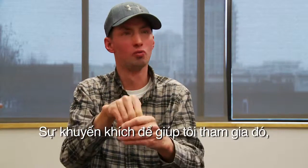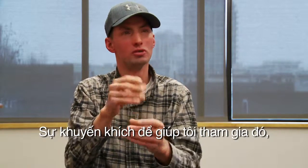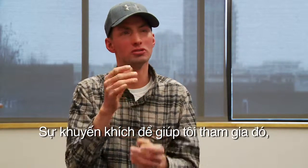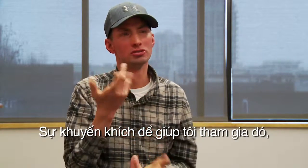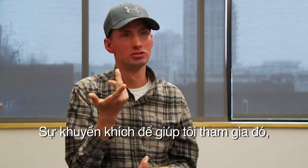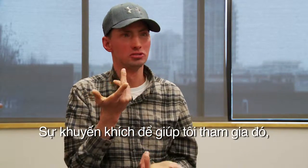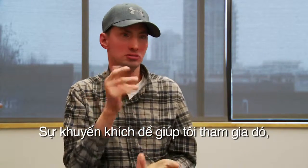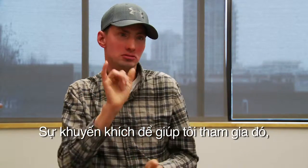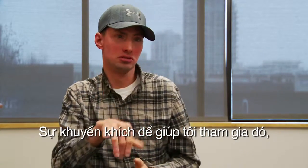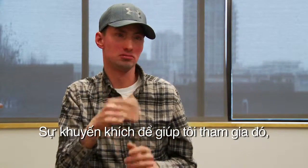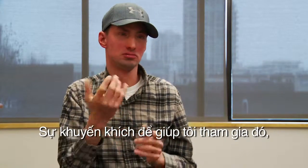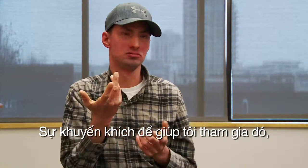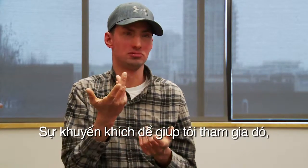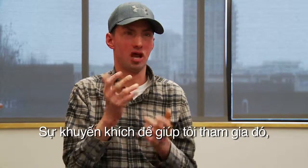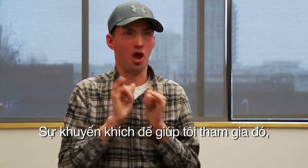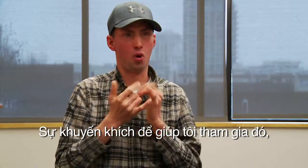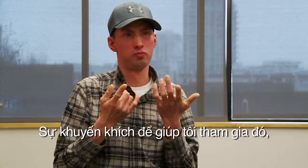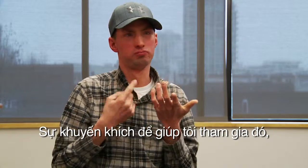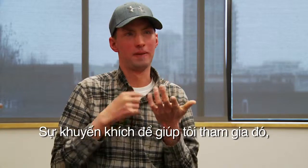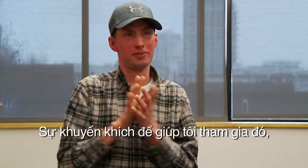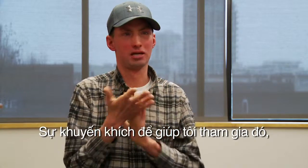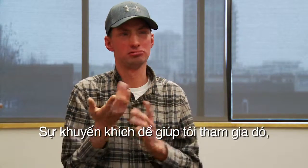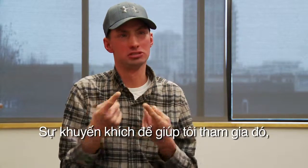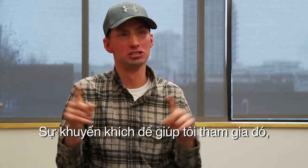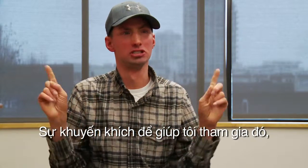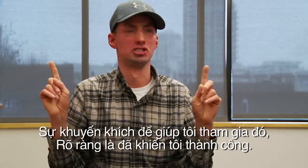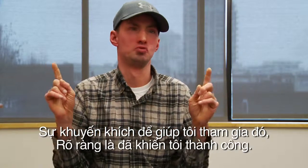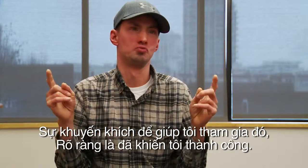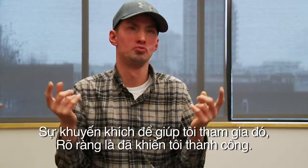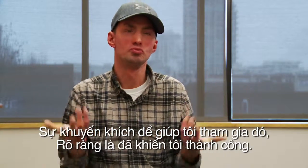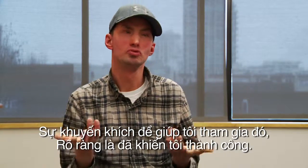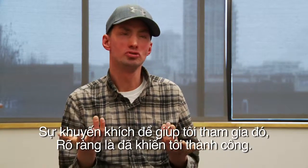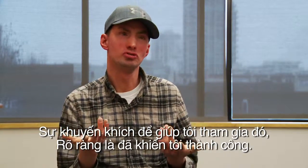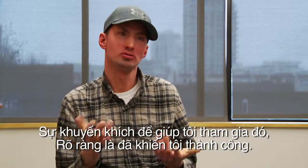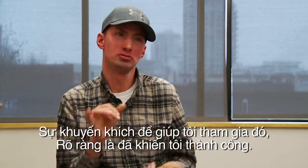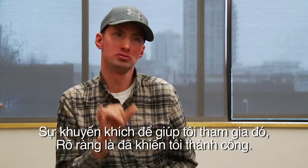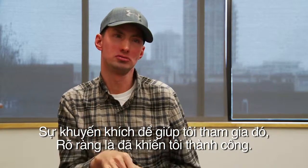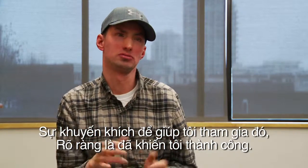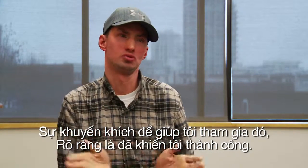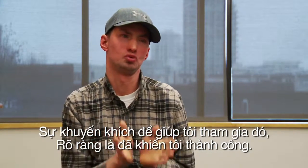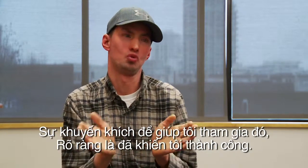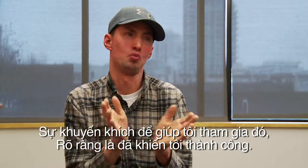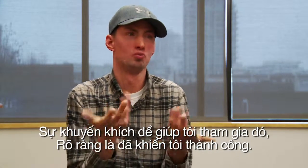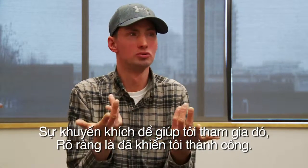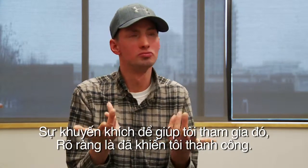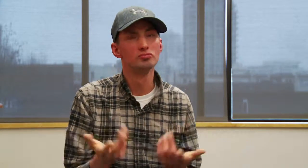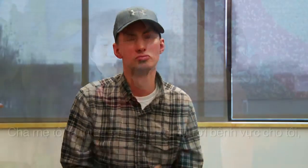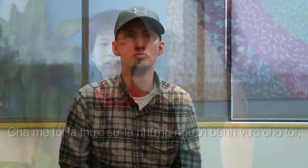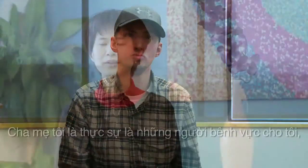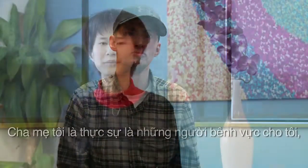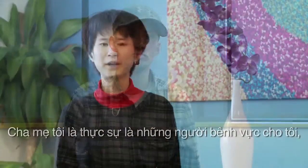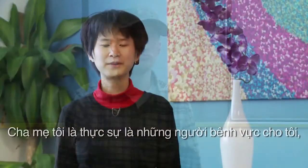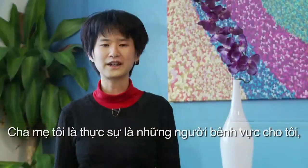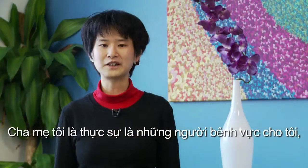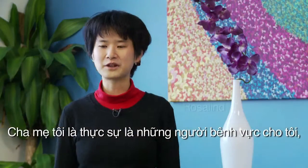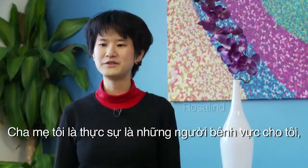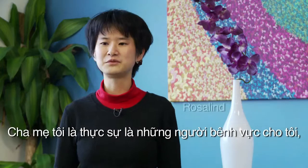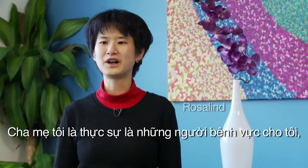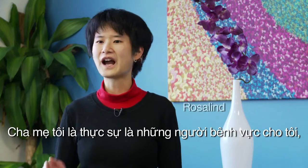That encouragement for me to be involved is definitely how I've become successful. My parents were